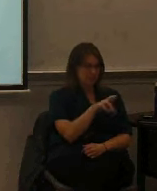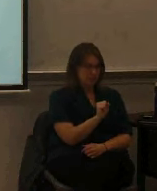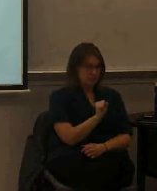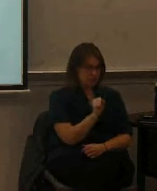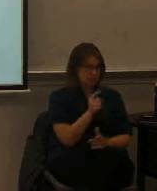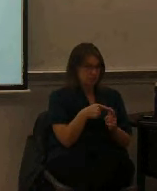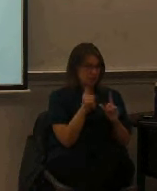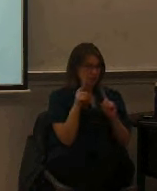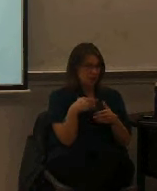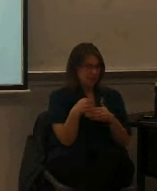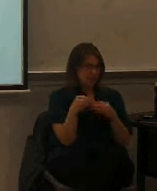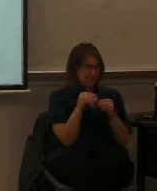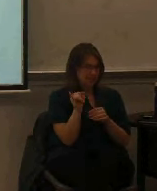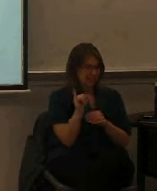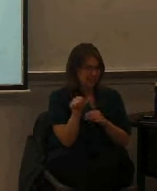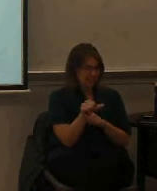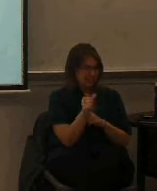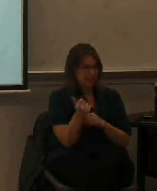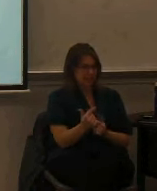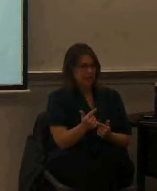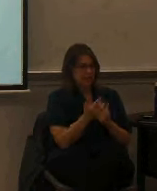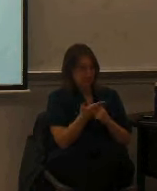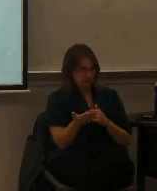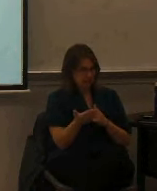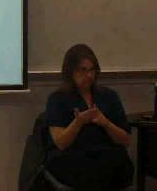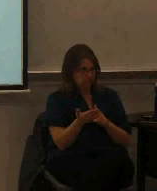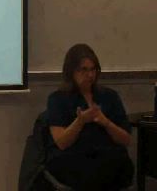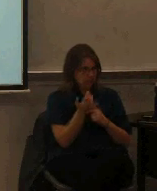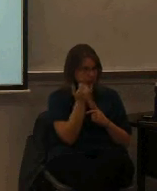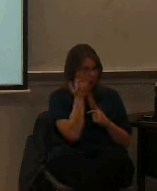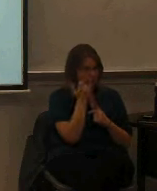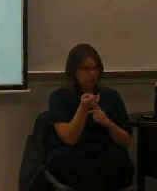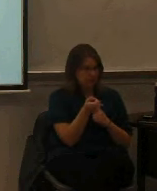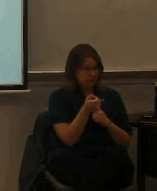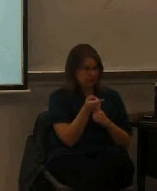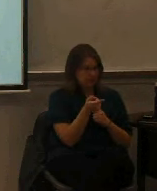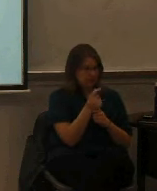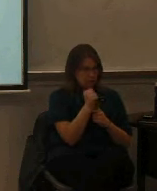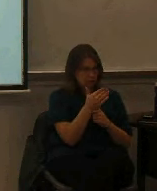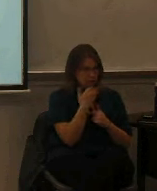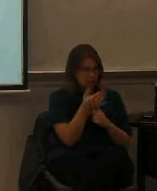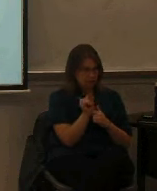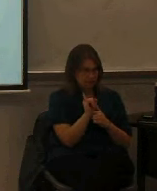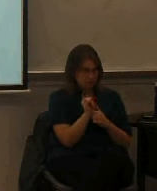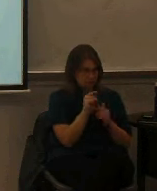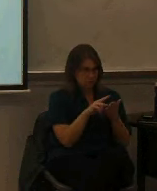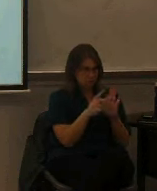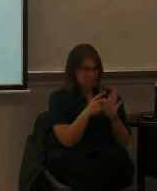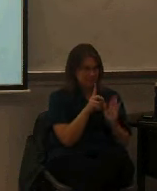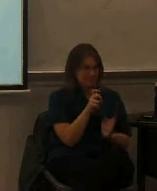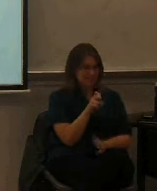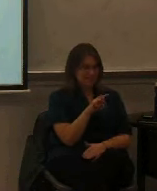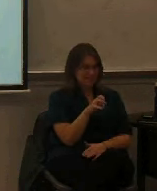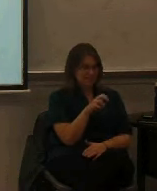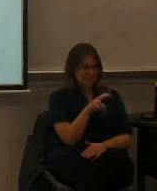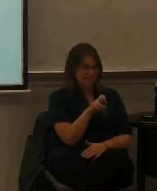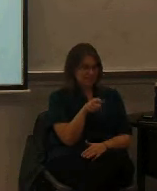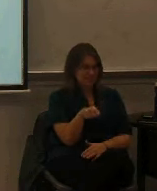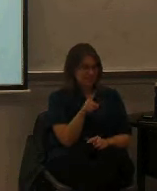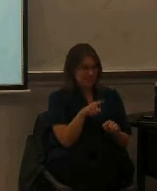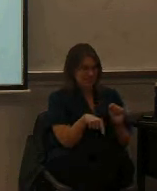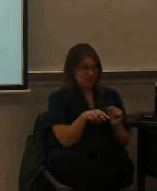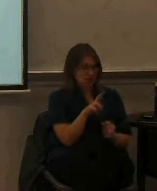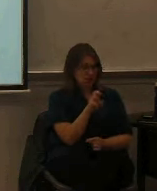and then go out and infect another organism. And if it's a defective infection in the sense that they can't reproduce themselves, then that DNA